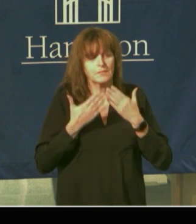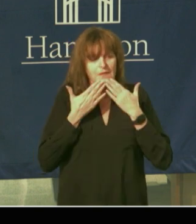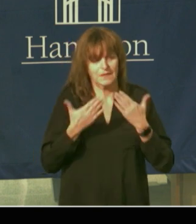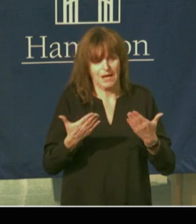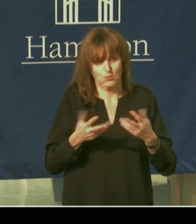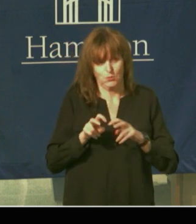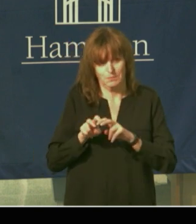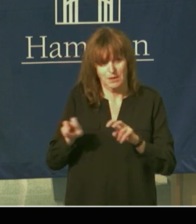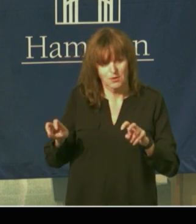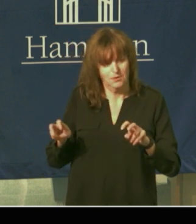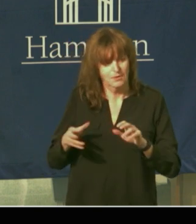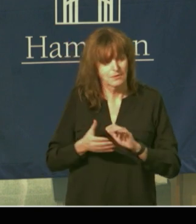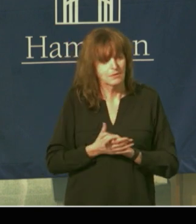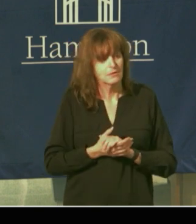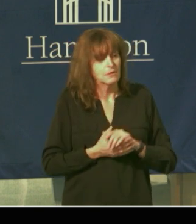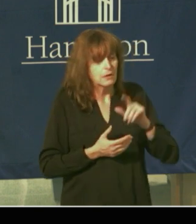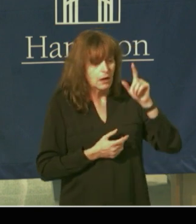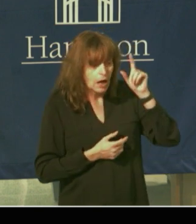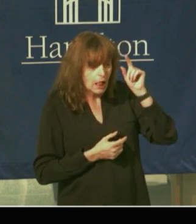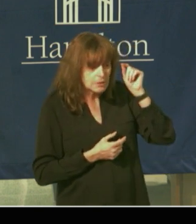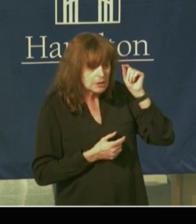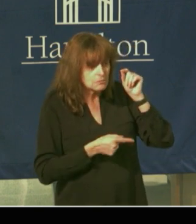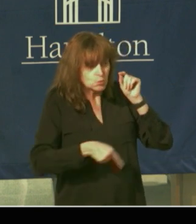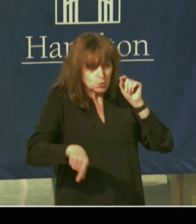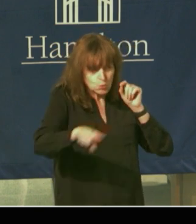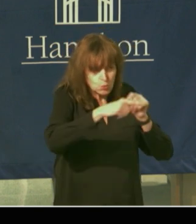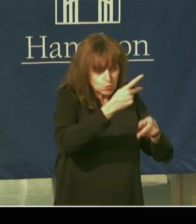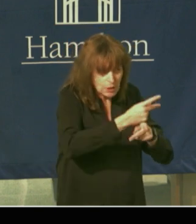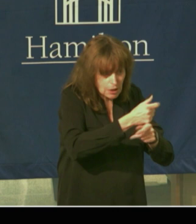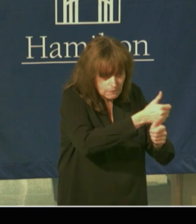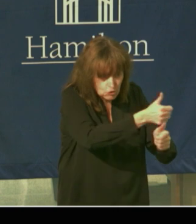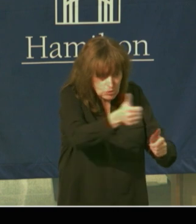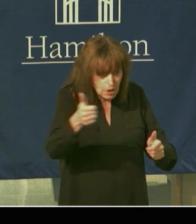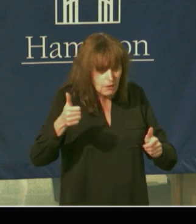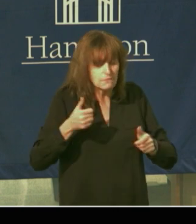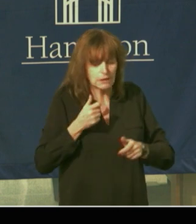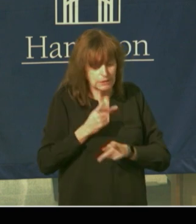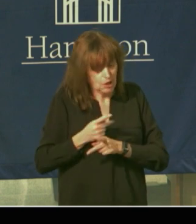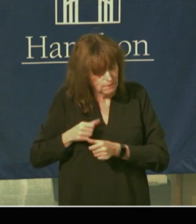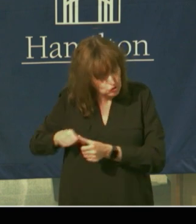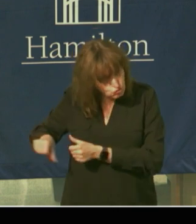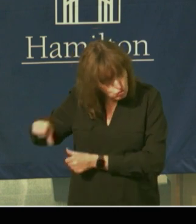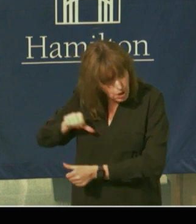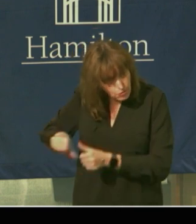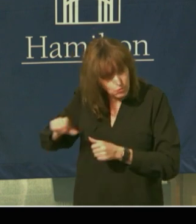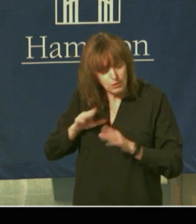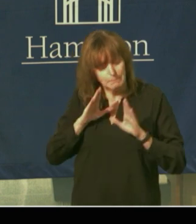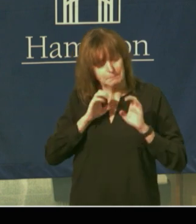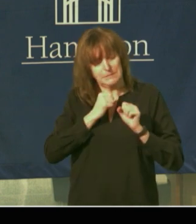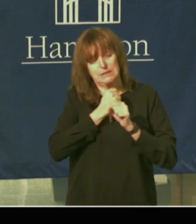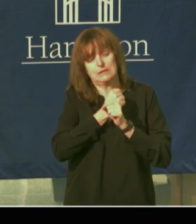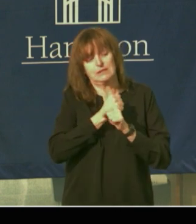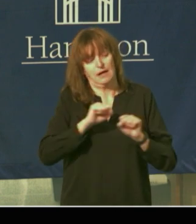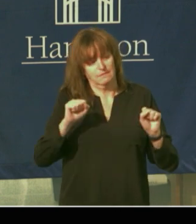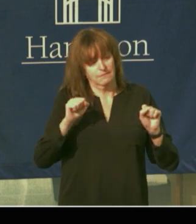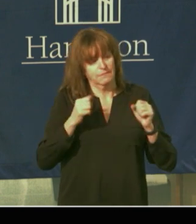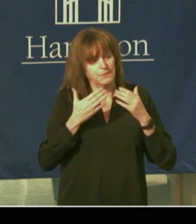like to say, Hamilton, look after yourself, look after each other, and be safe. Thank you and good night.